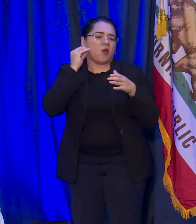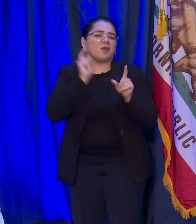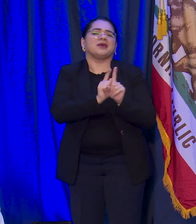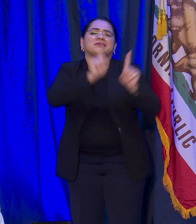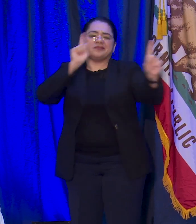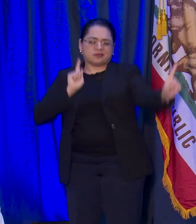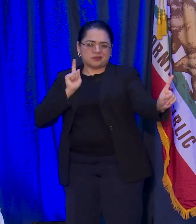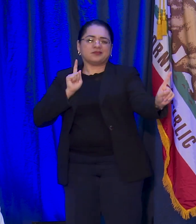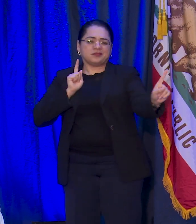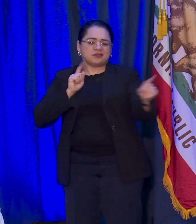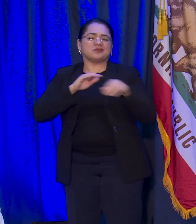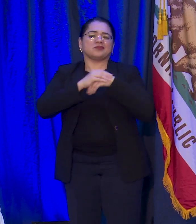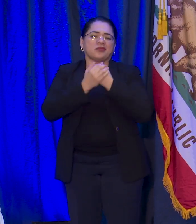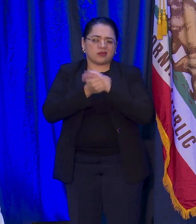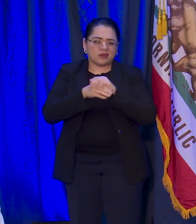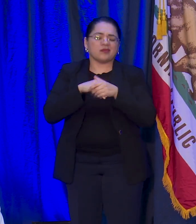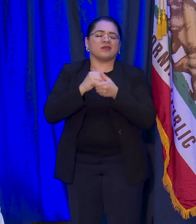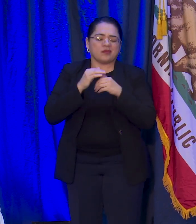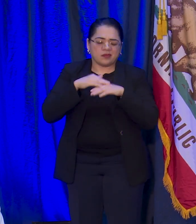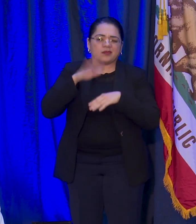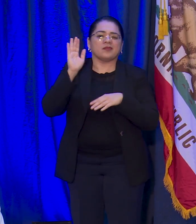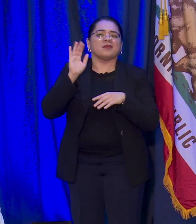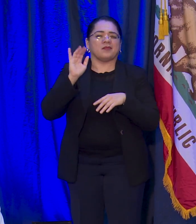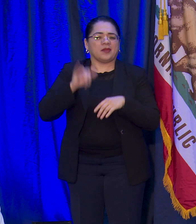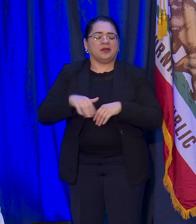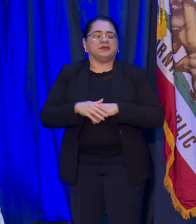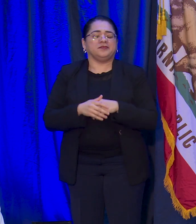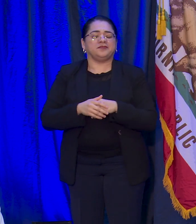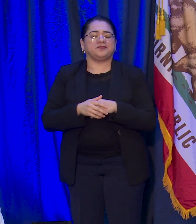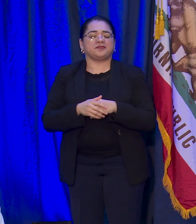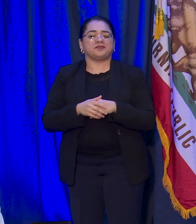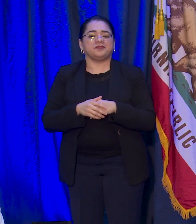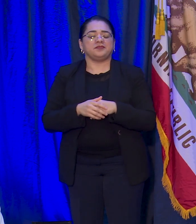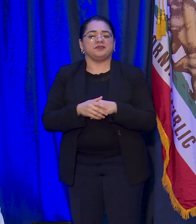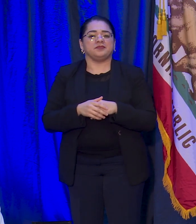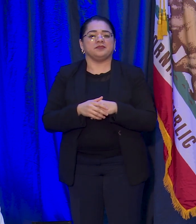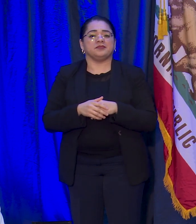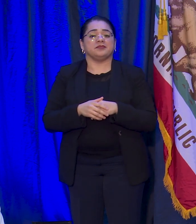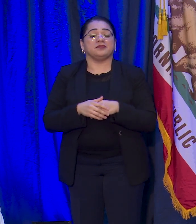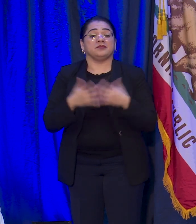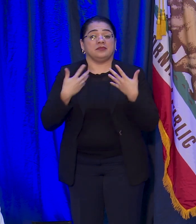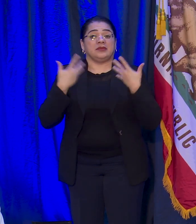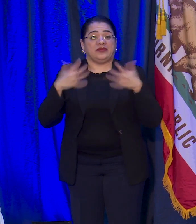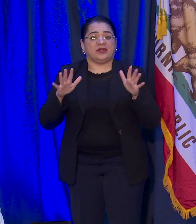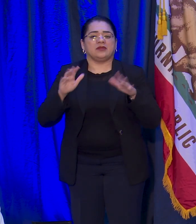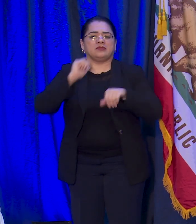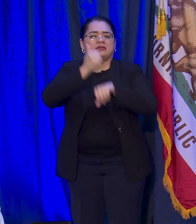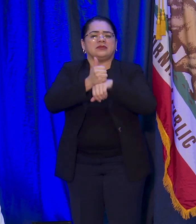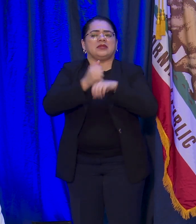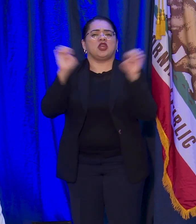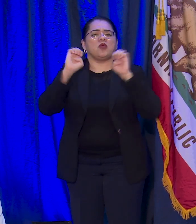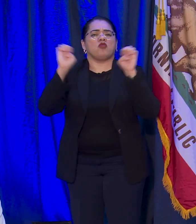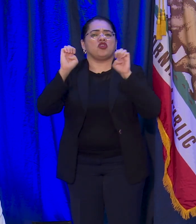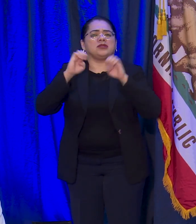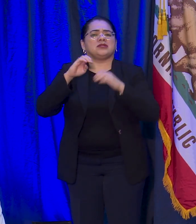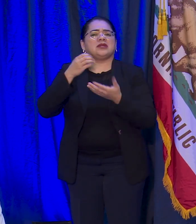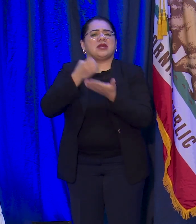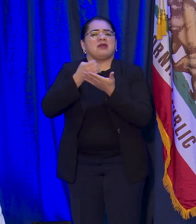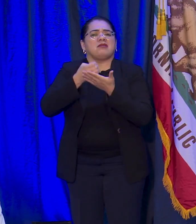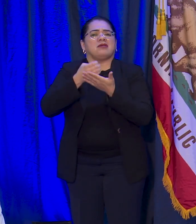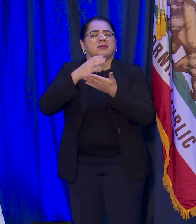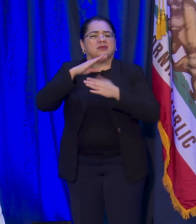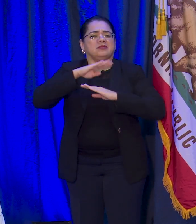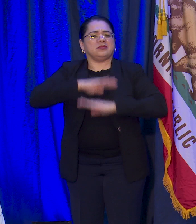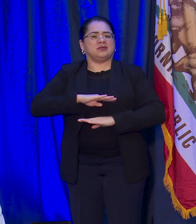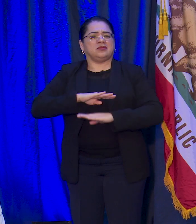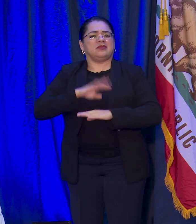will say is, as I've mentioned before, we have launched an emergency relief fund for low-wage